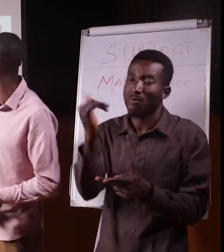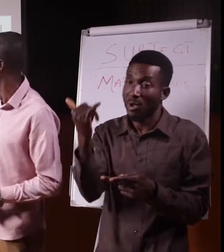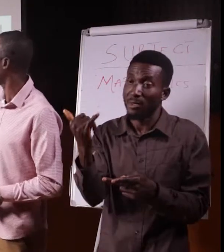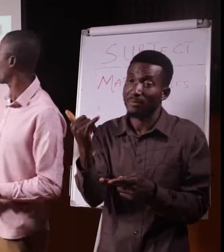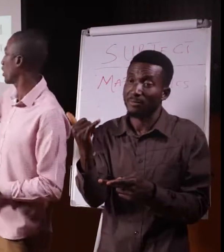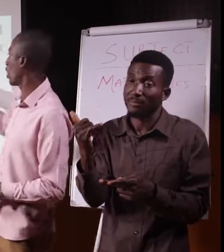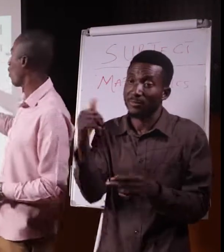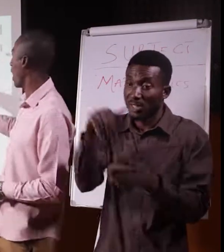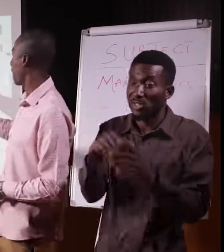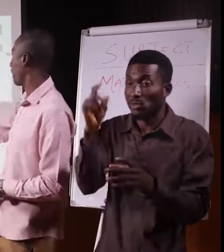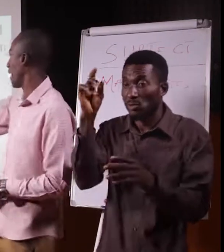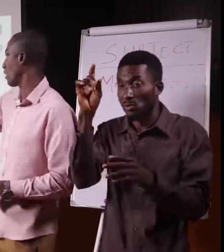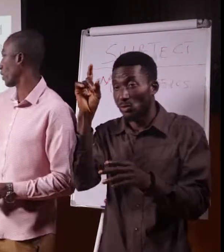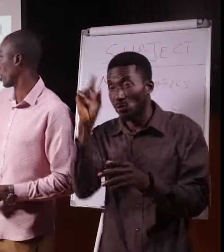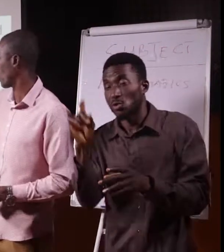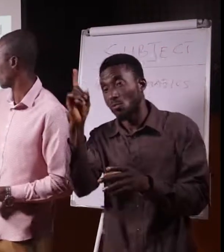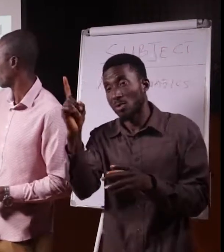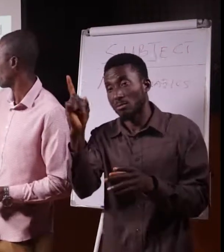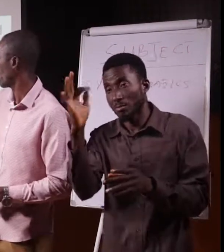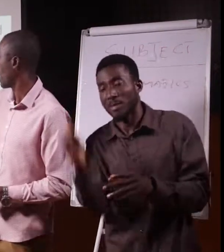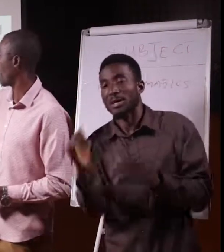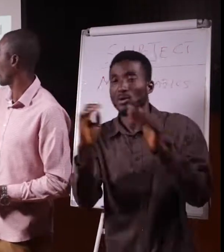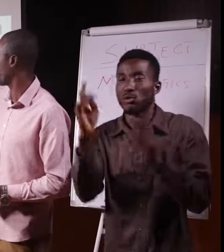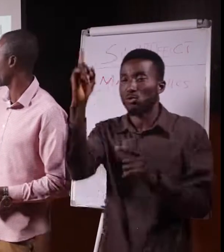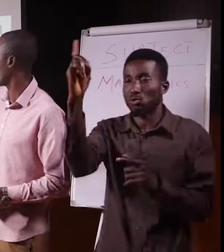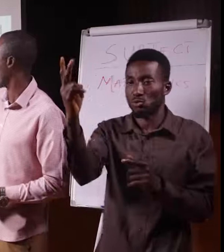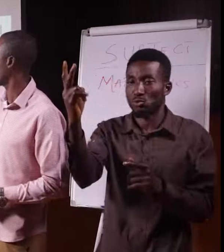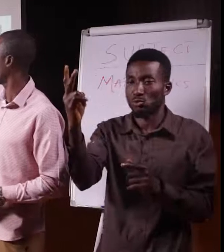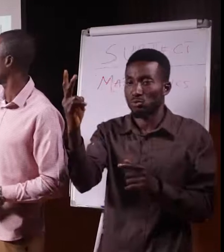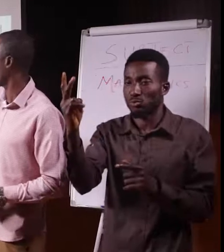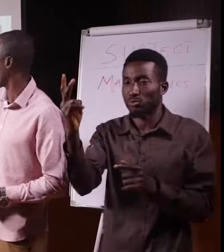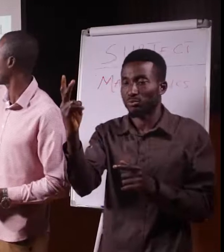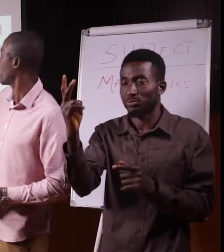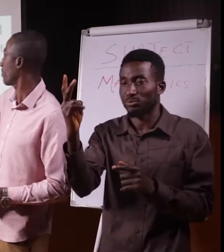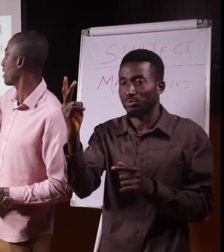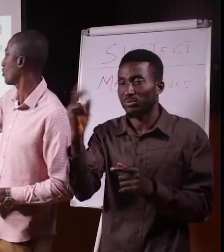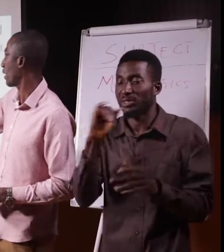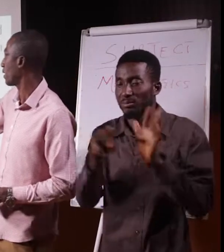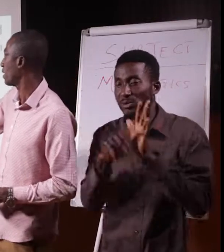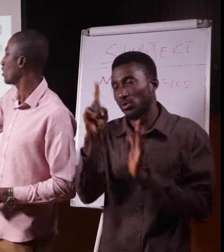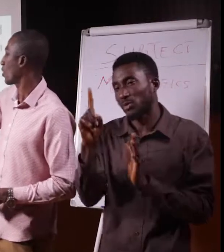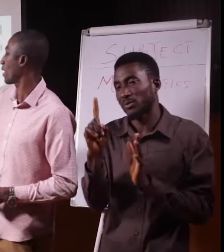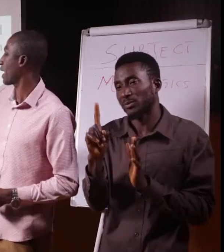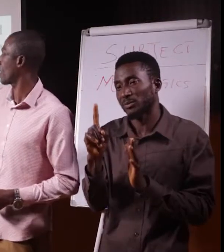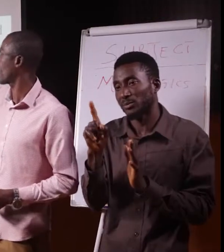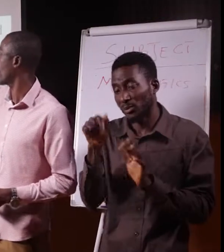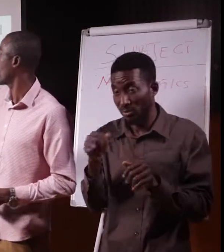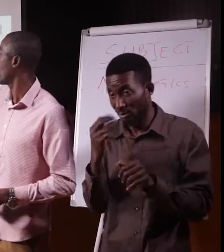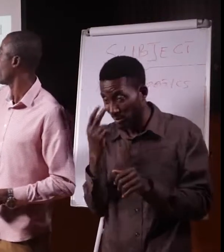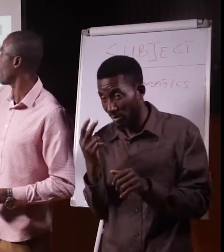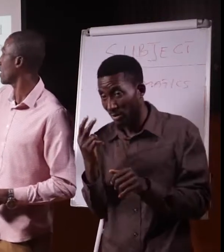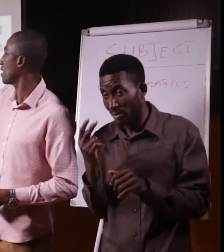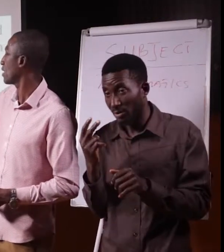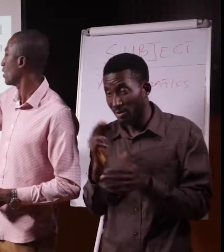y in equation 1 by equation 2. And the coefficient of y in equation 1 is minus 1. So you can now see